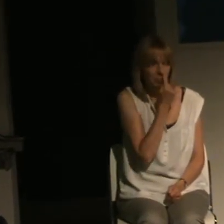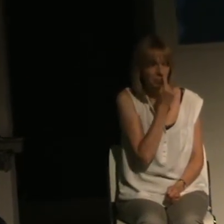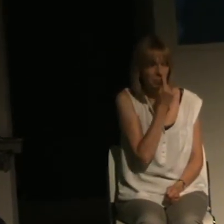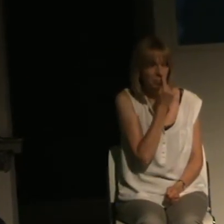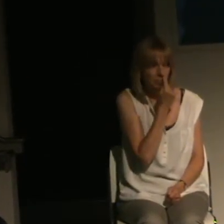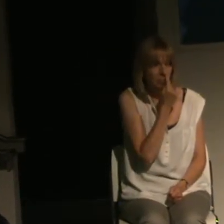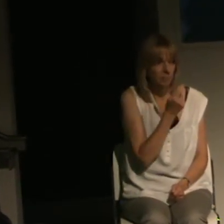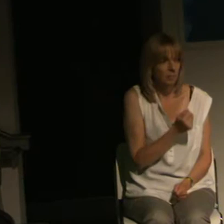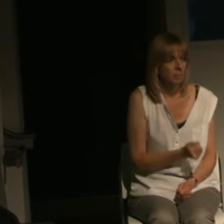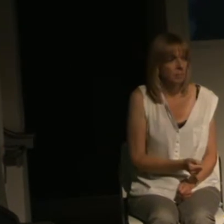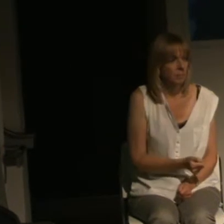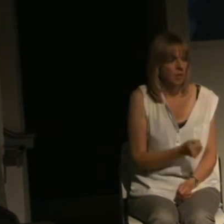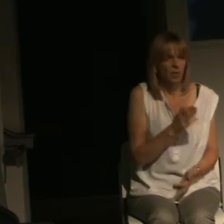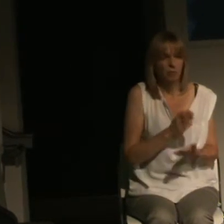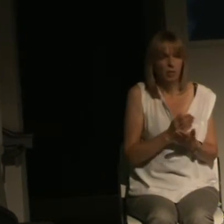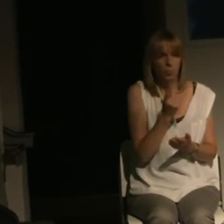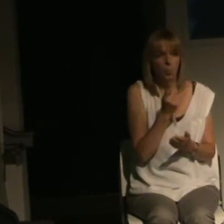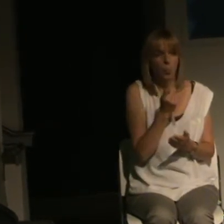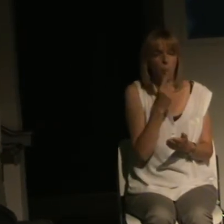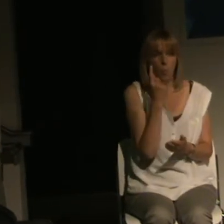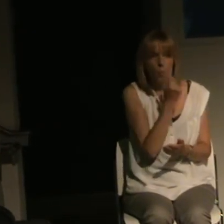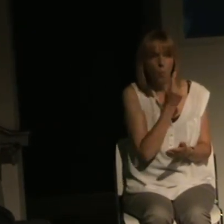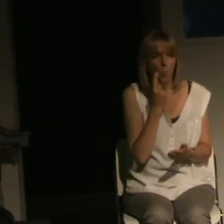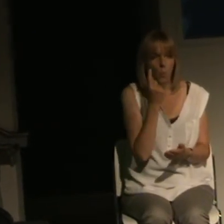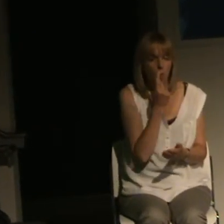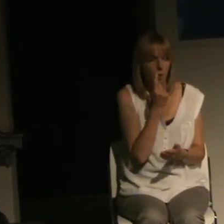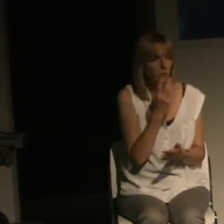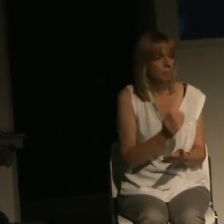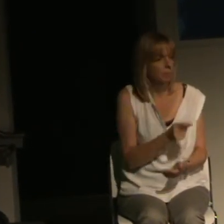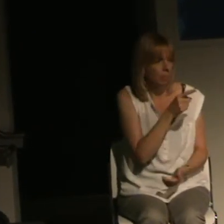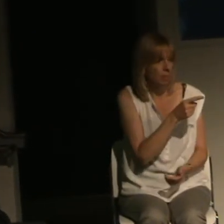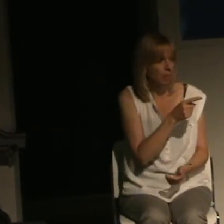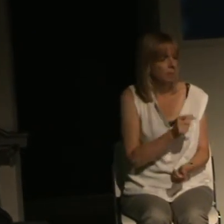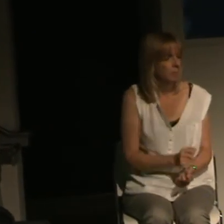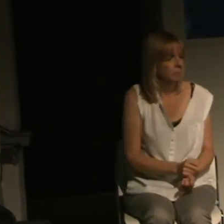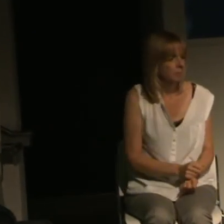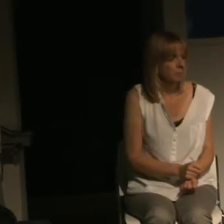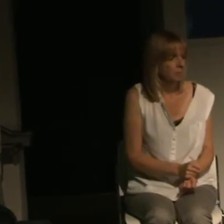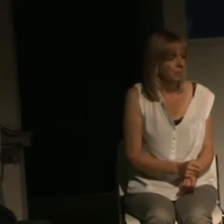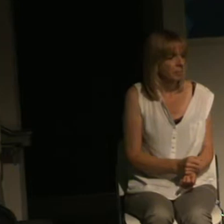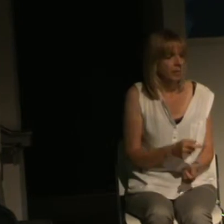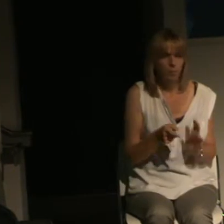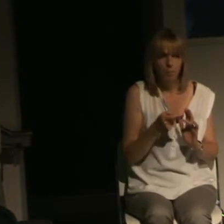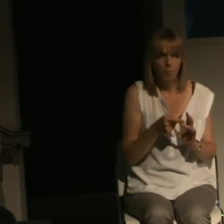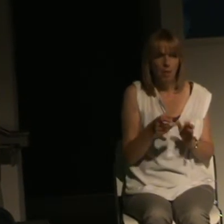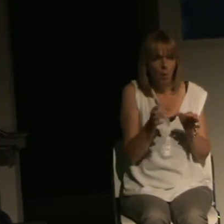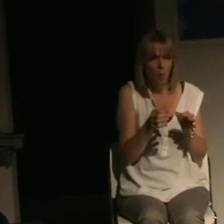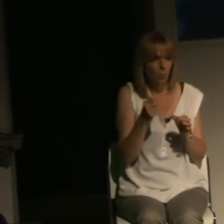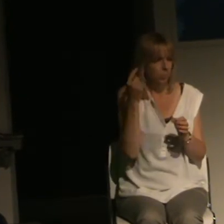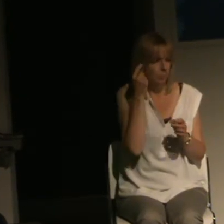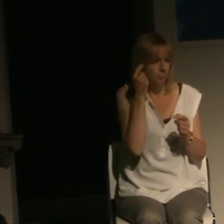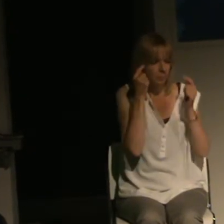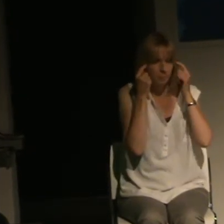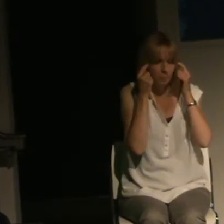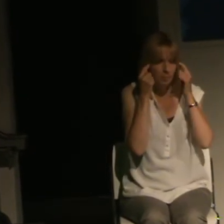really it's just a single passage. It's the same with the alligator. The other holes, further back behind the eyes, which are smaller, are where the